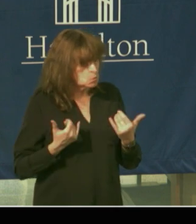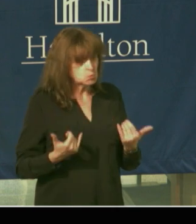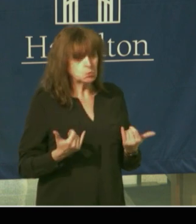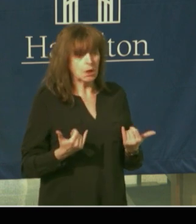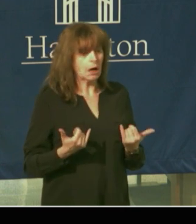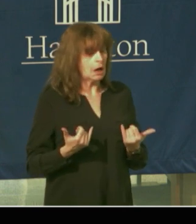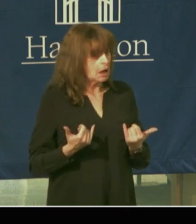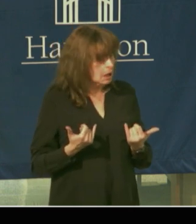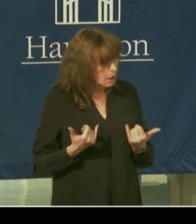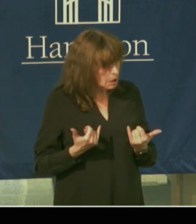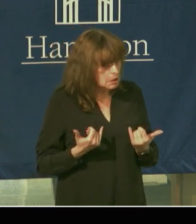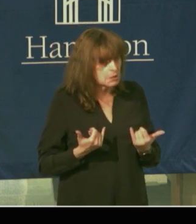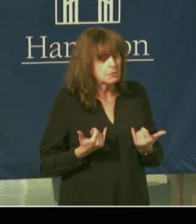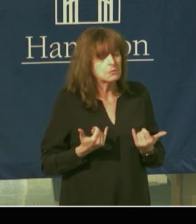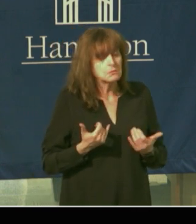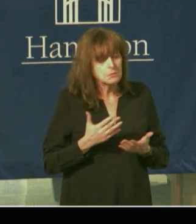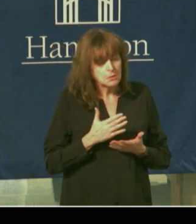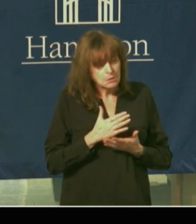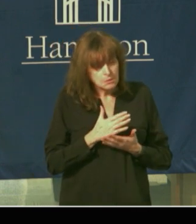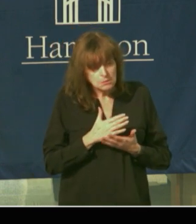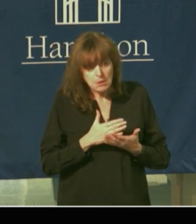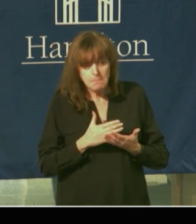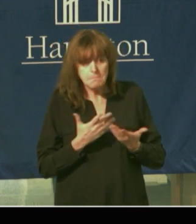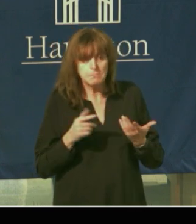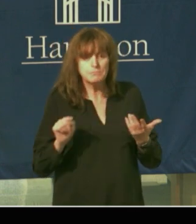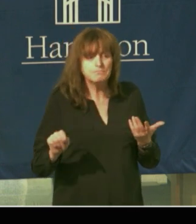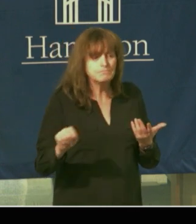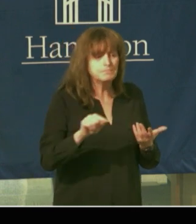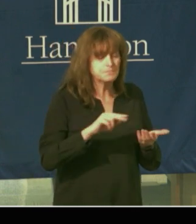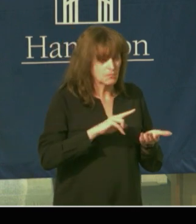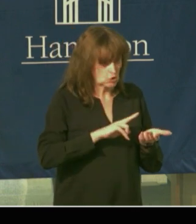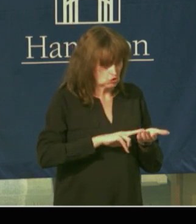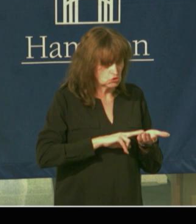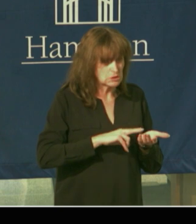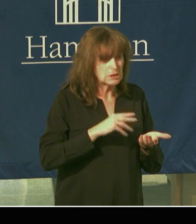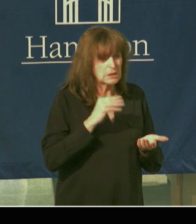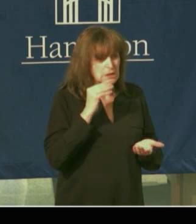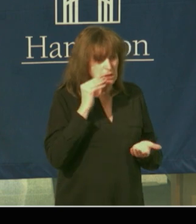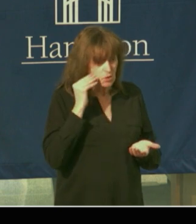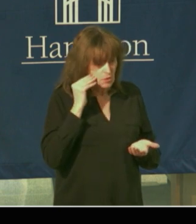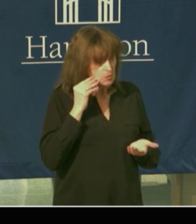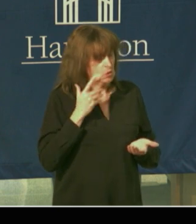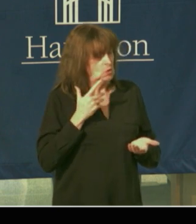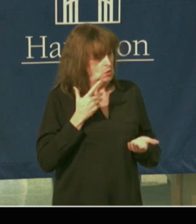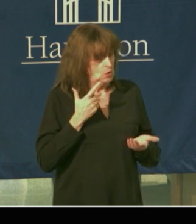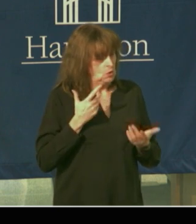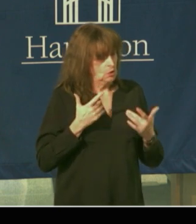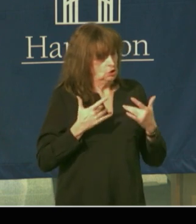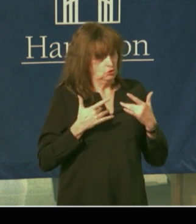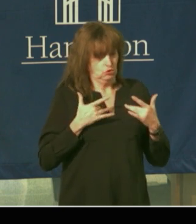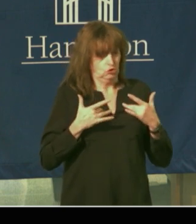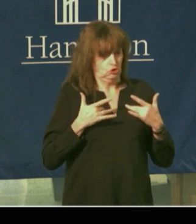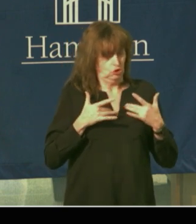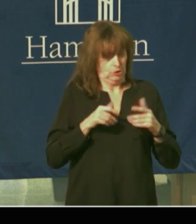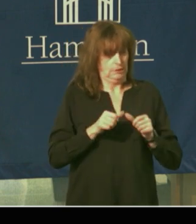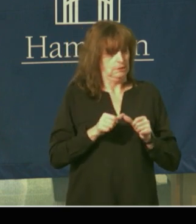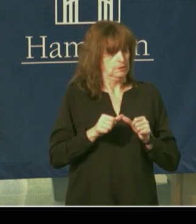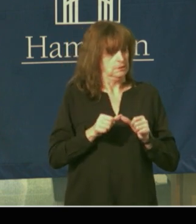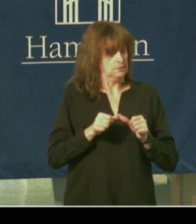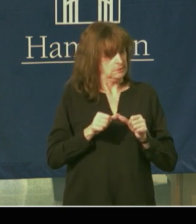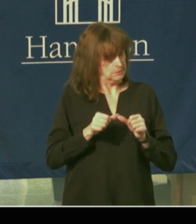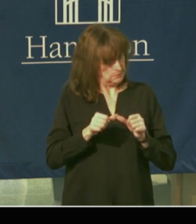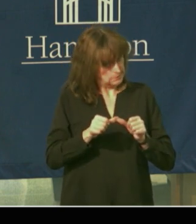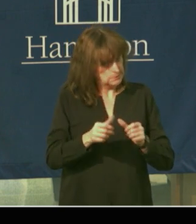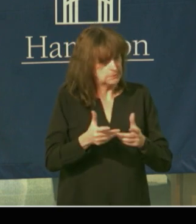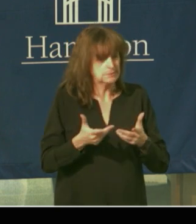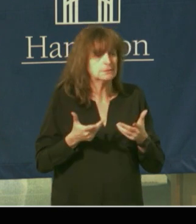facilities. All of them were concerned about their ability to operate through this. We've confirmed that we'll work with them in the short term to ensure